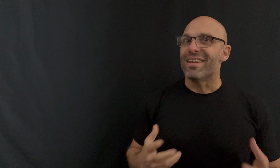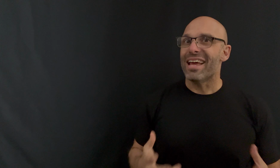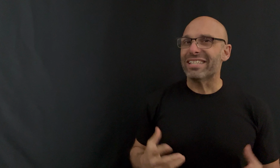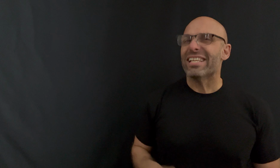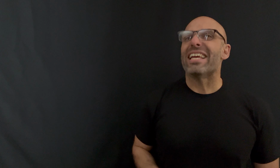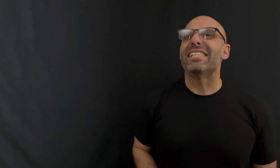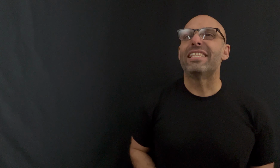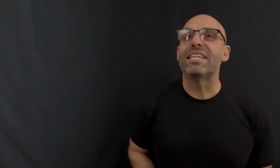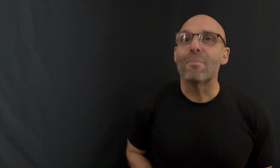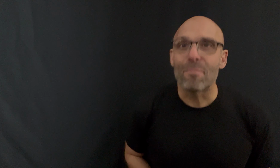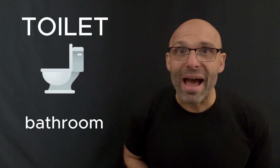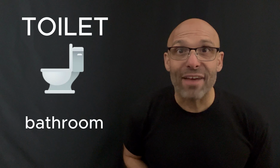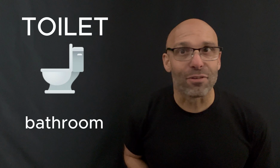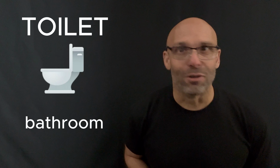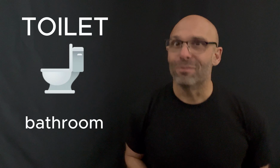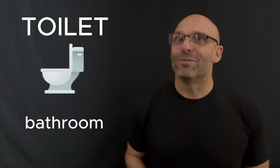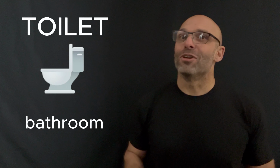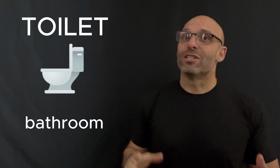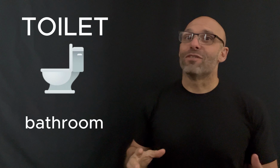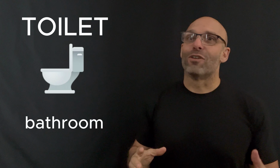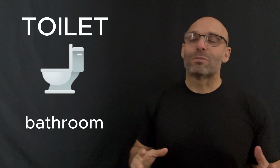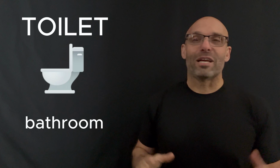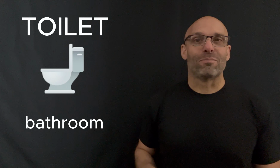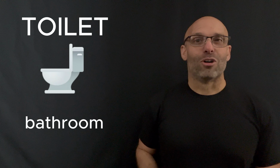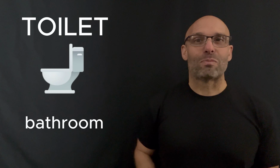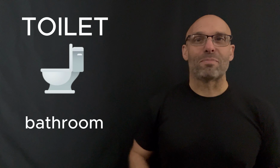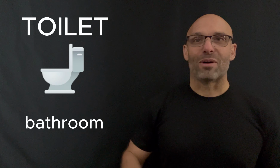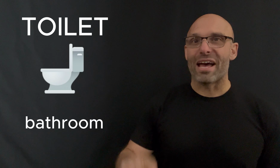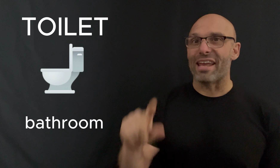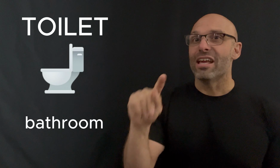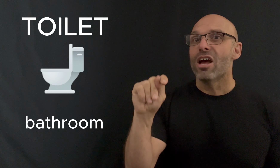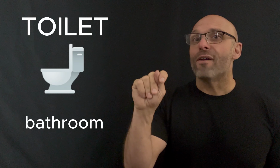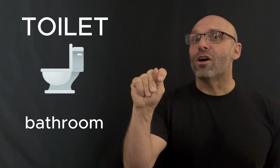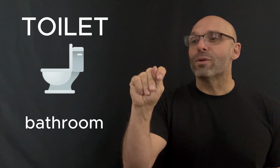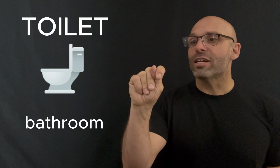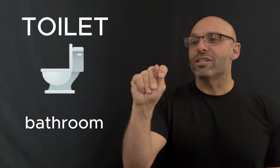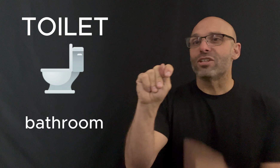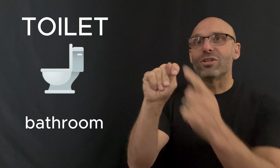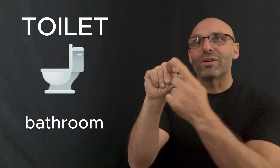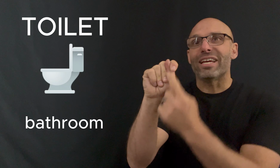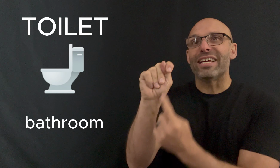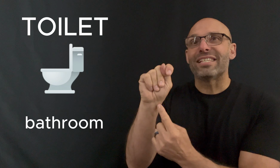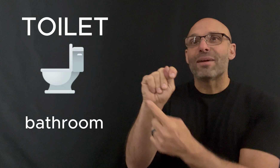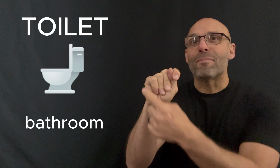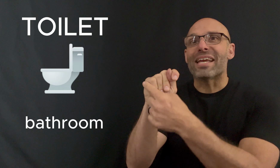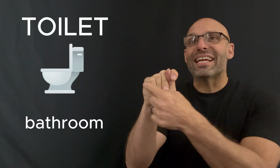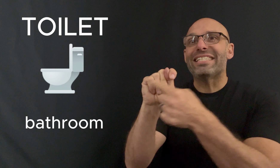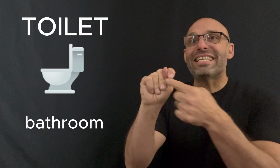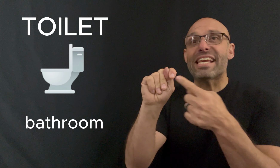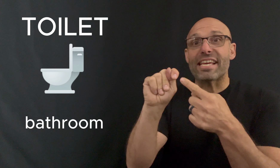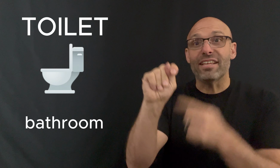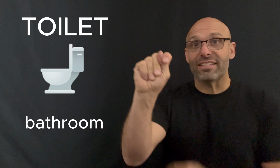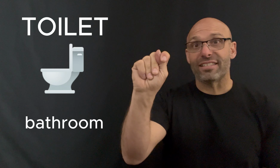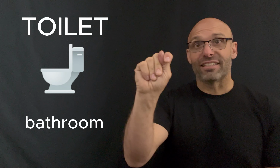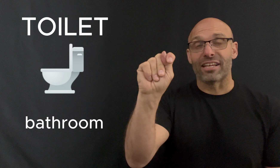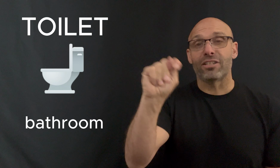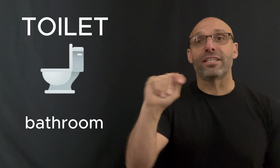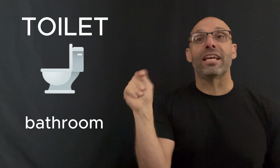Next is the bathroom. Usually the first place most people head. And all we're gonna do is make a T, this is the letter T, and